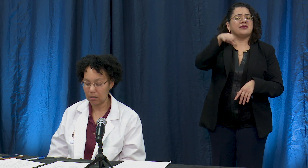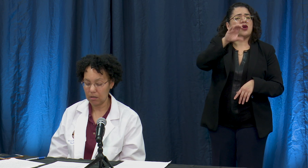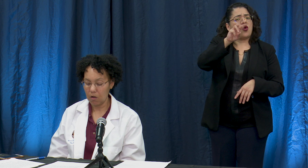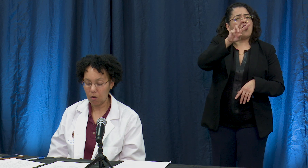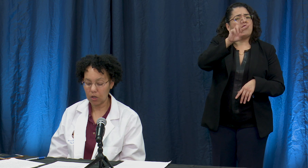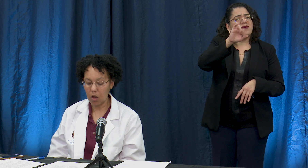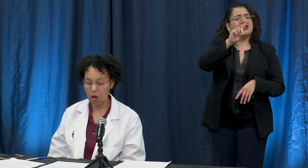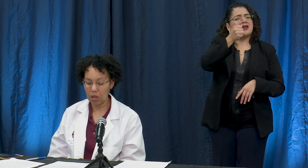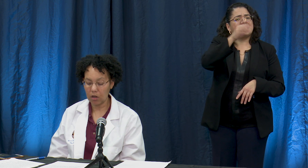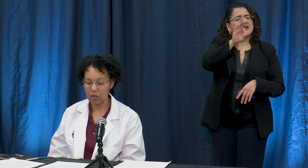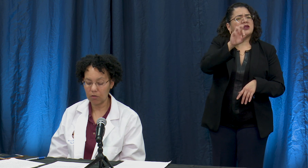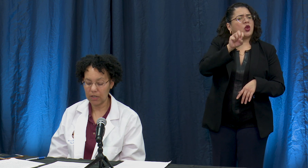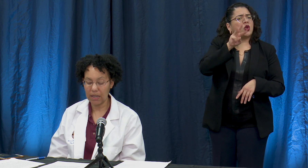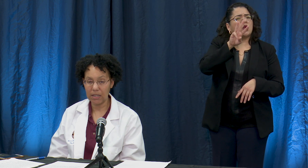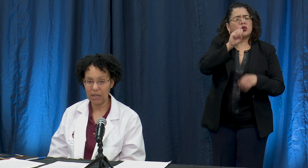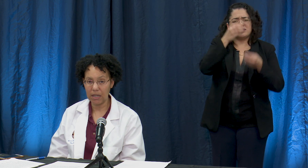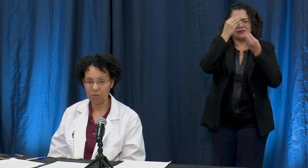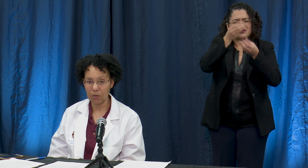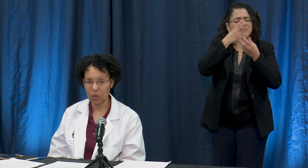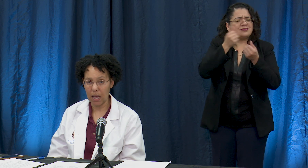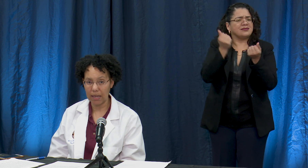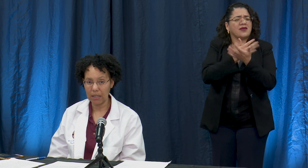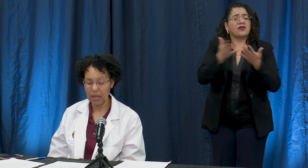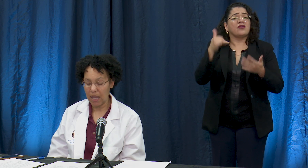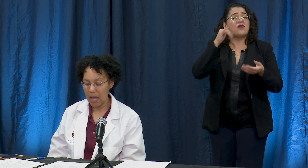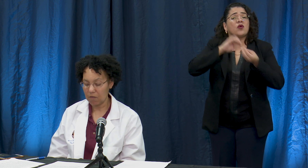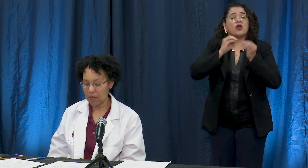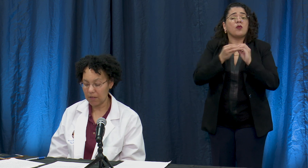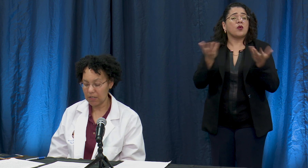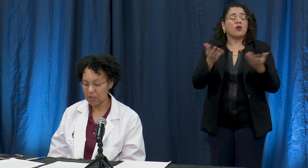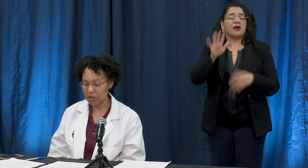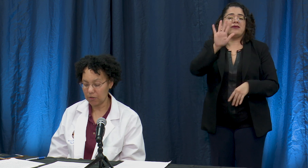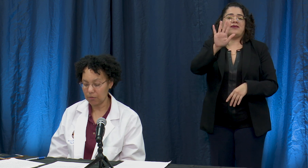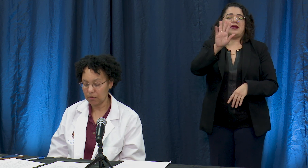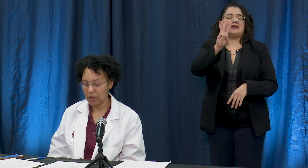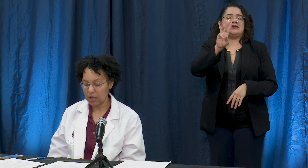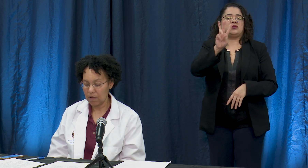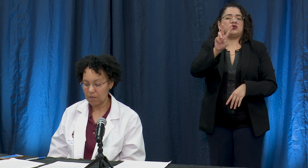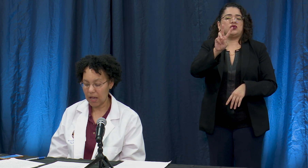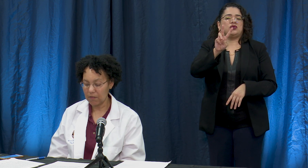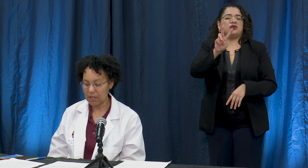www.longbeach.gov/COVID-19 or call our COVID-19 info line at